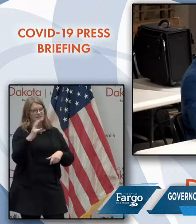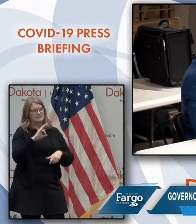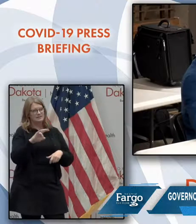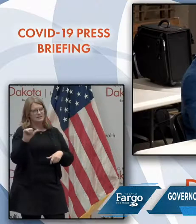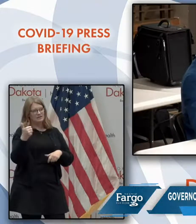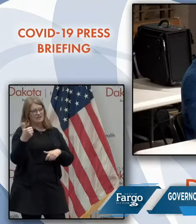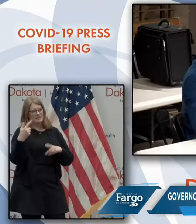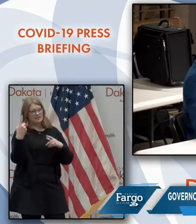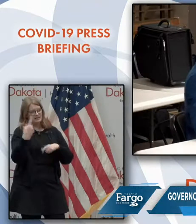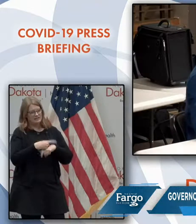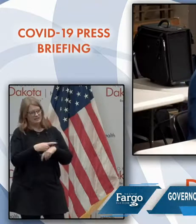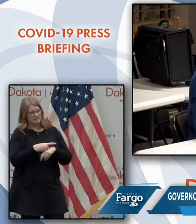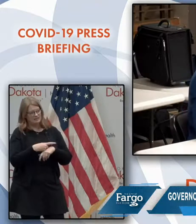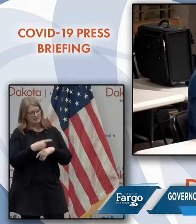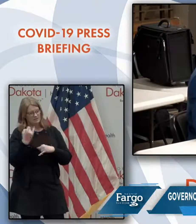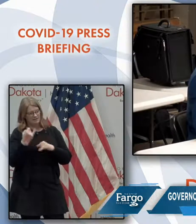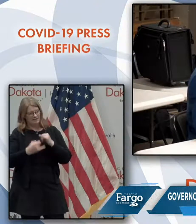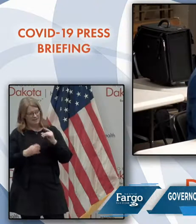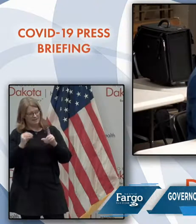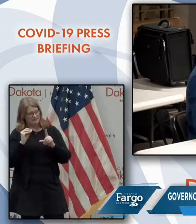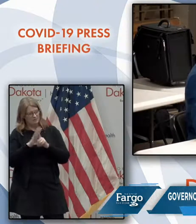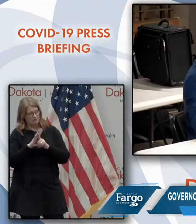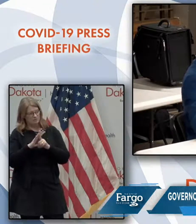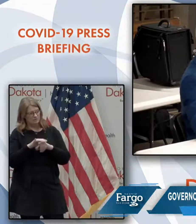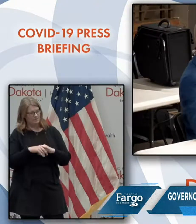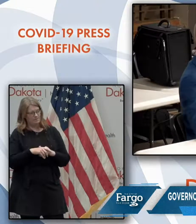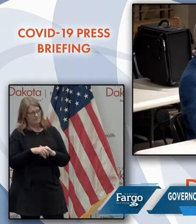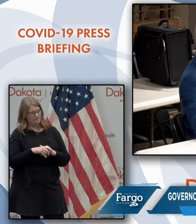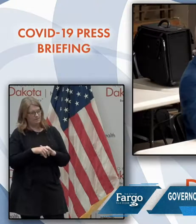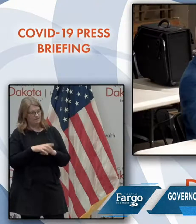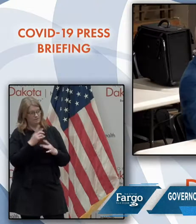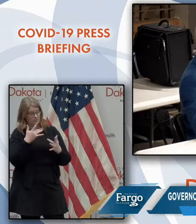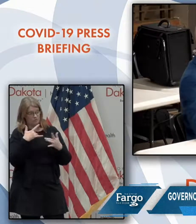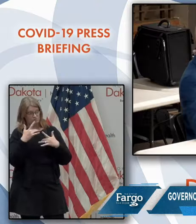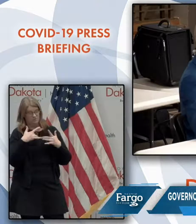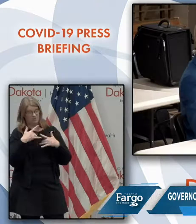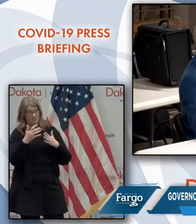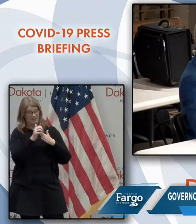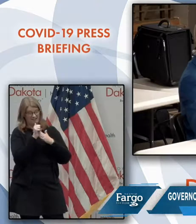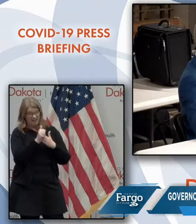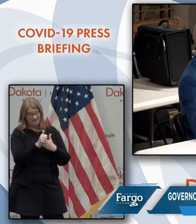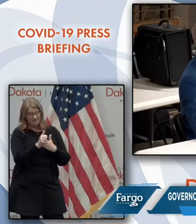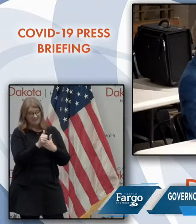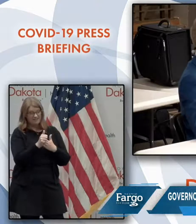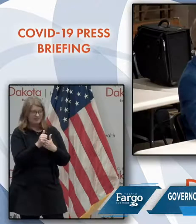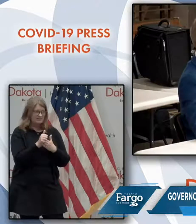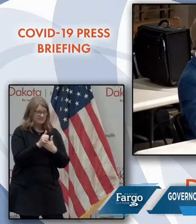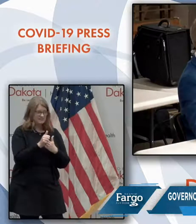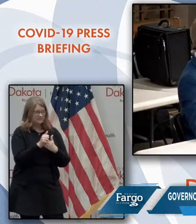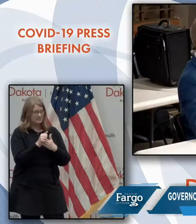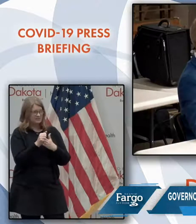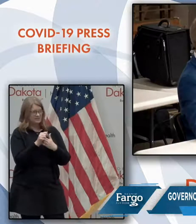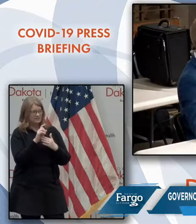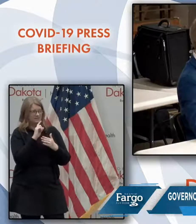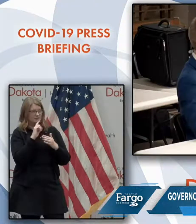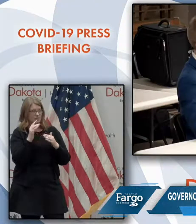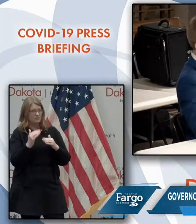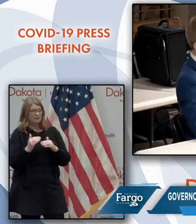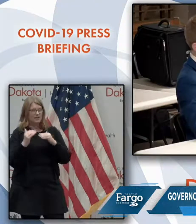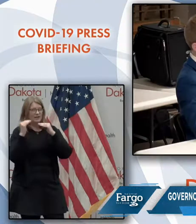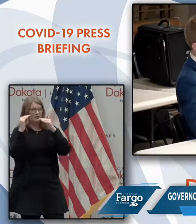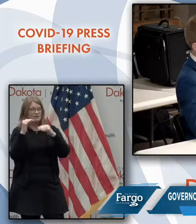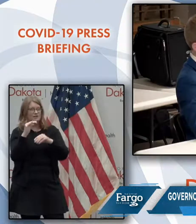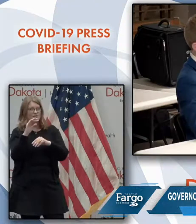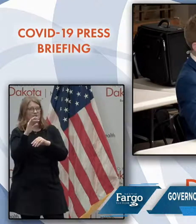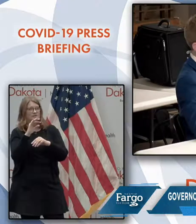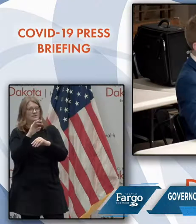exposure or whenever people start to become symptomatic. Do you worry with guidelines like this, you raise the incentive to wear a mask, but you lower the